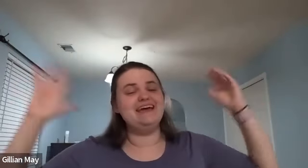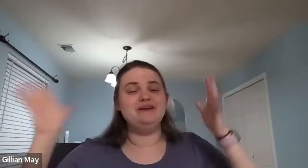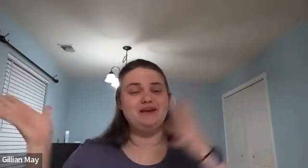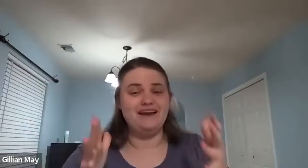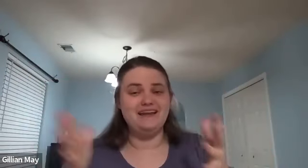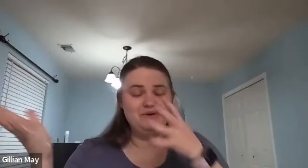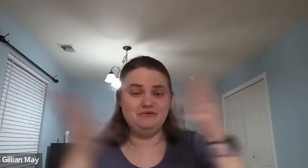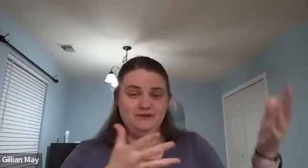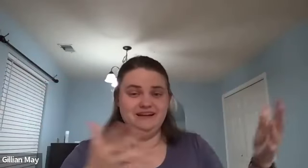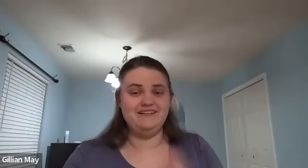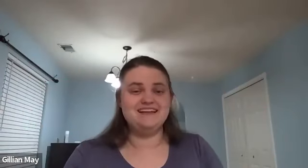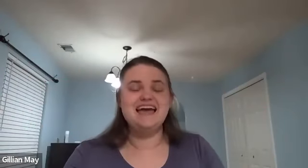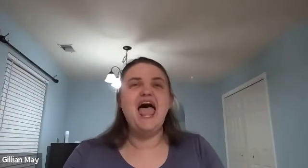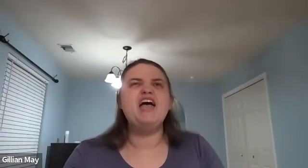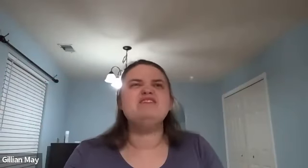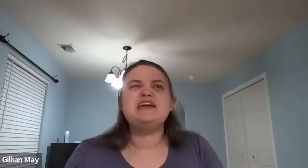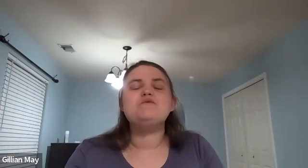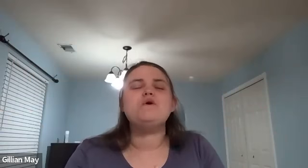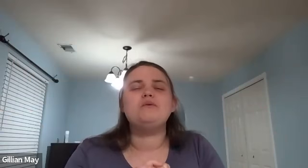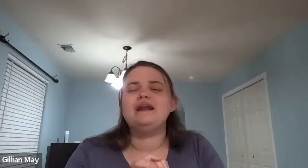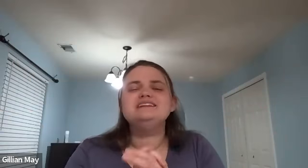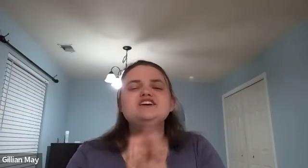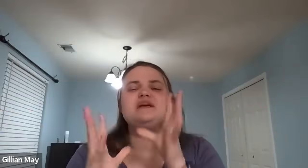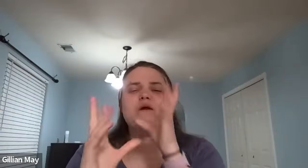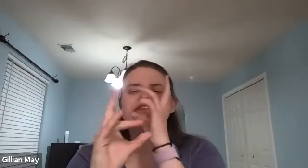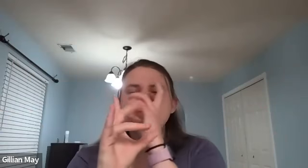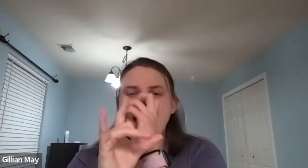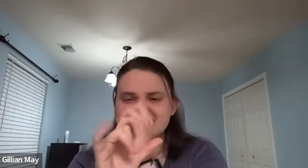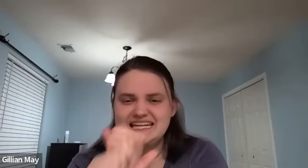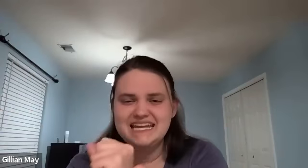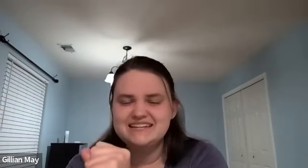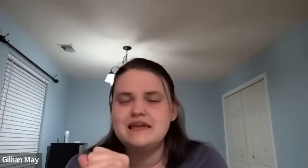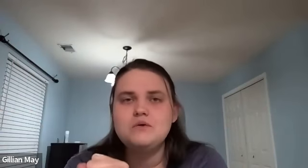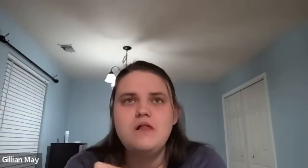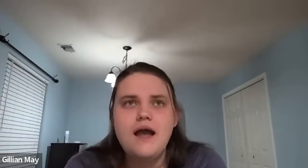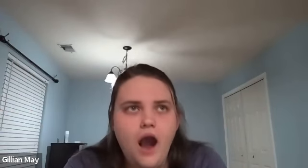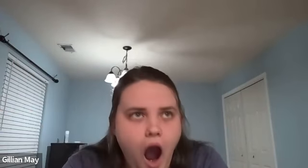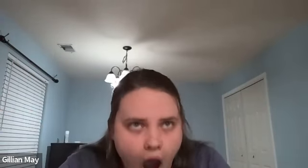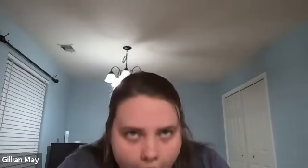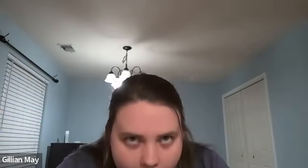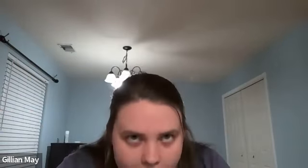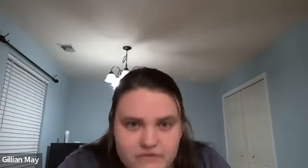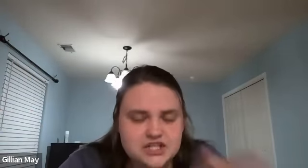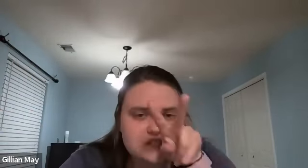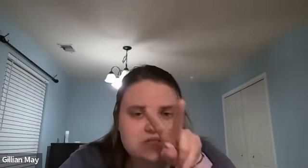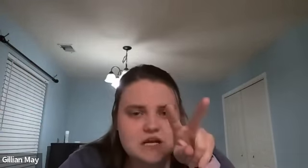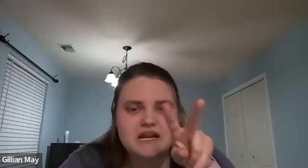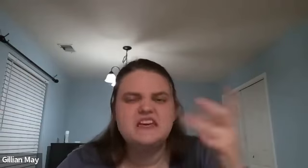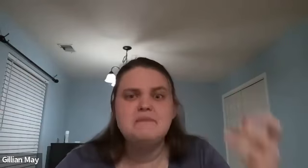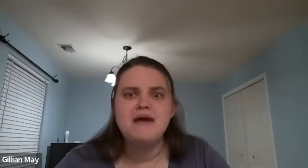we got it and we would read it in class. And they were, when I tell you they were fascinated, they were like, they just would stare me down. They get